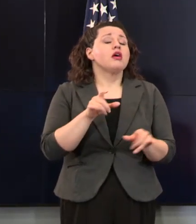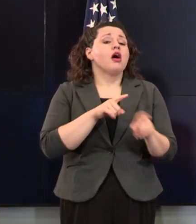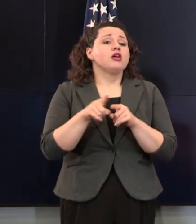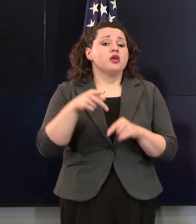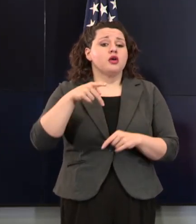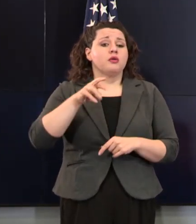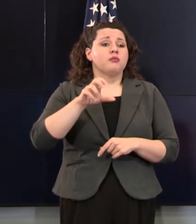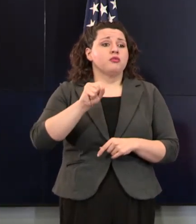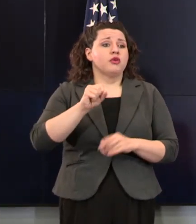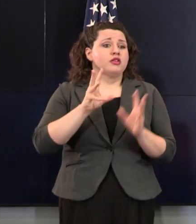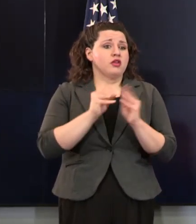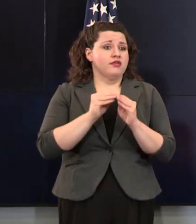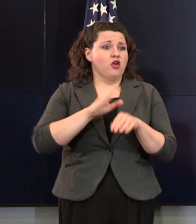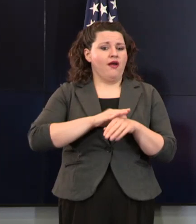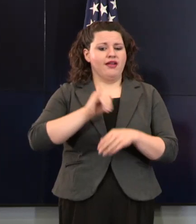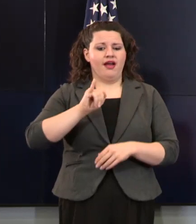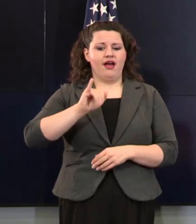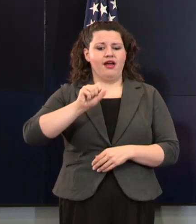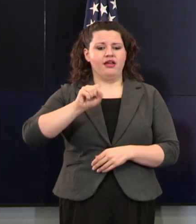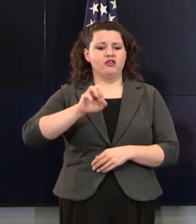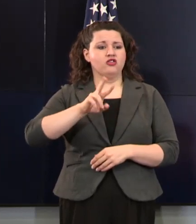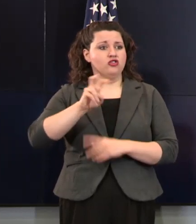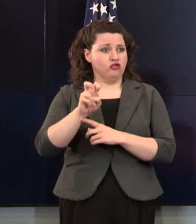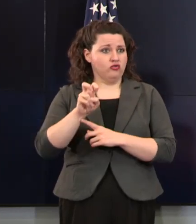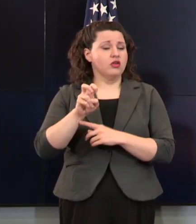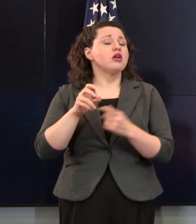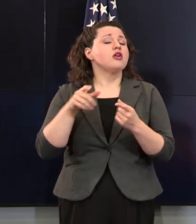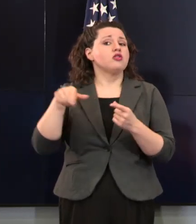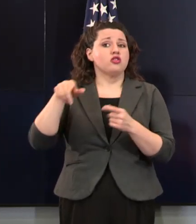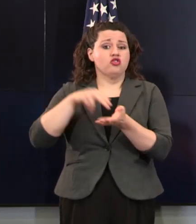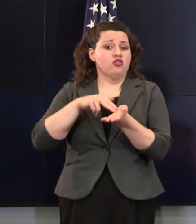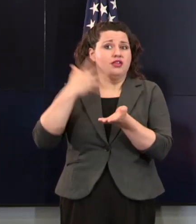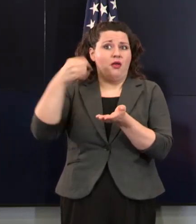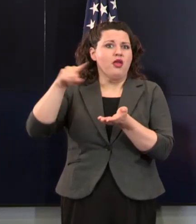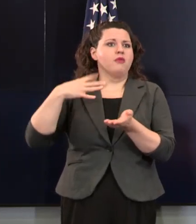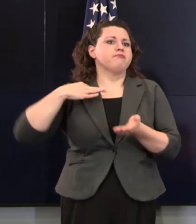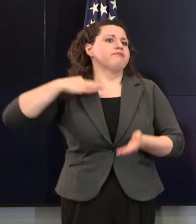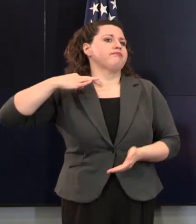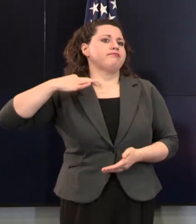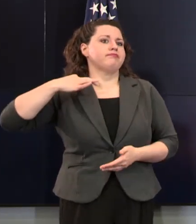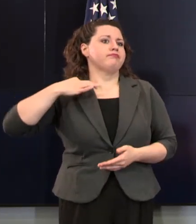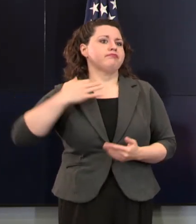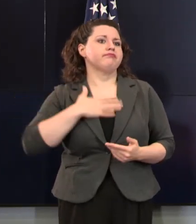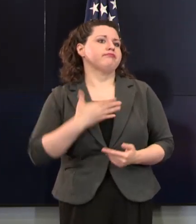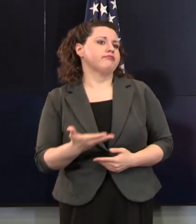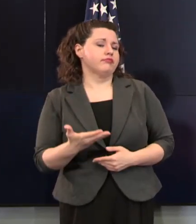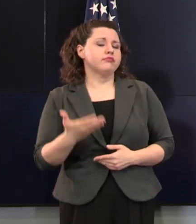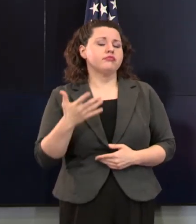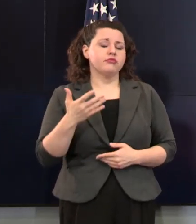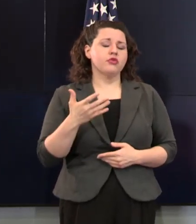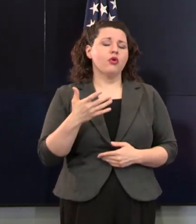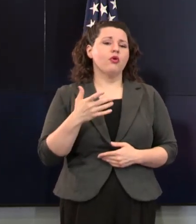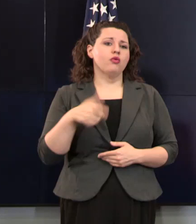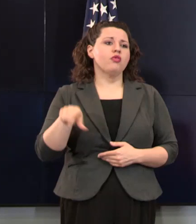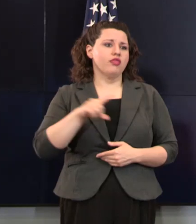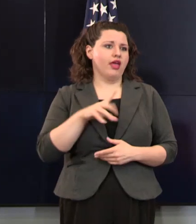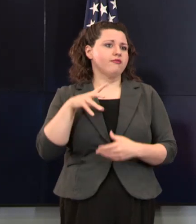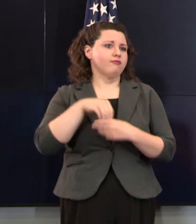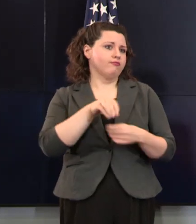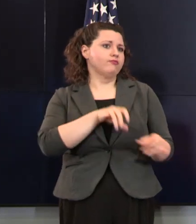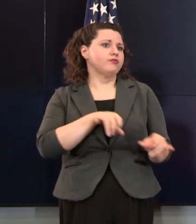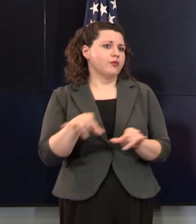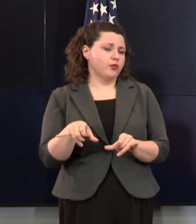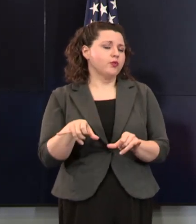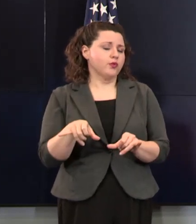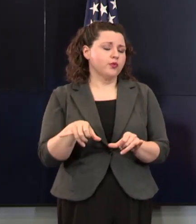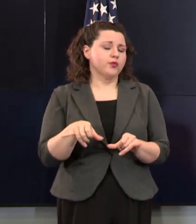press conference on iServe, so there's nurses out there that just simply want to volunteer. So they've also been a part